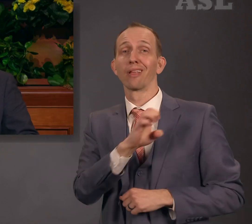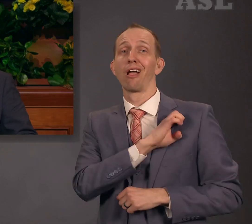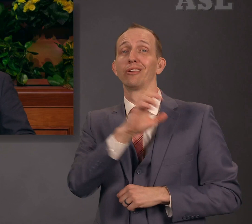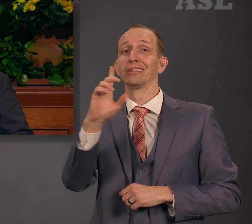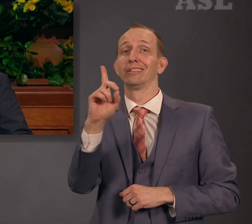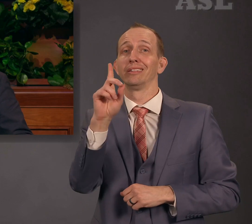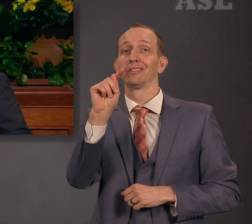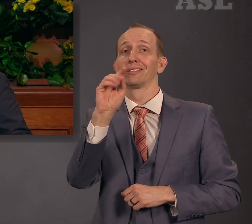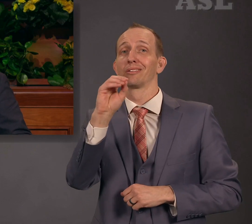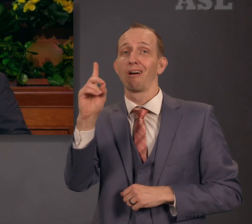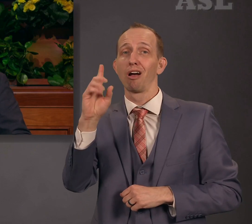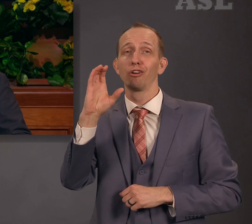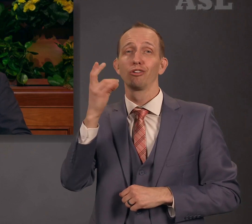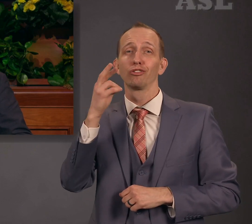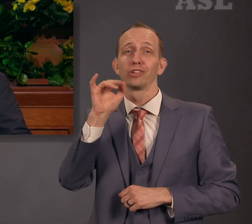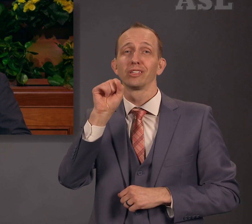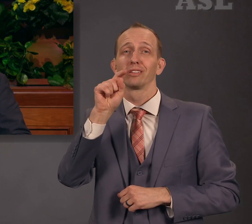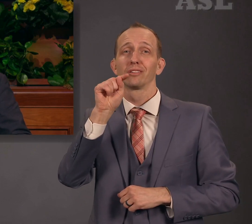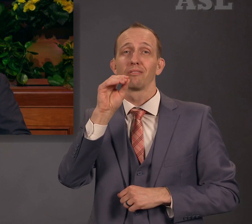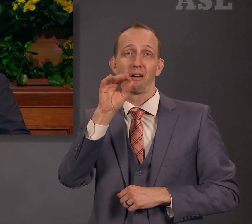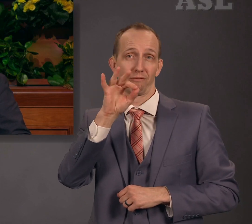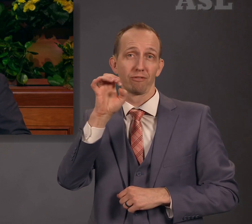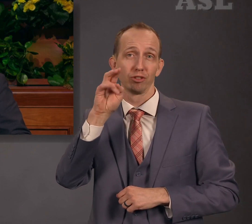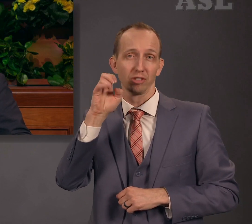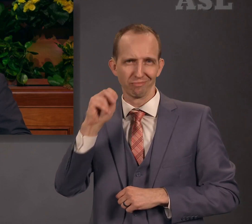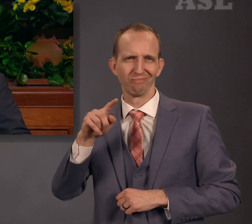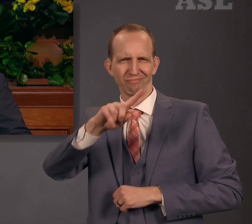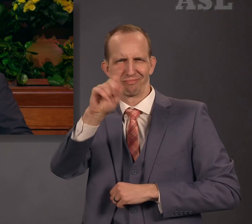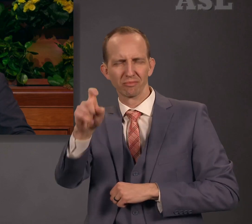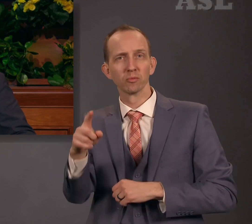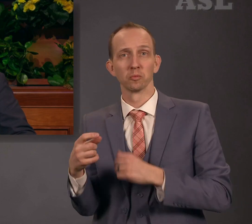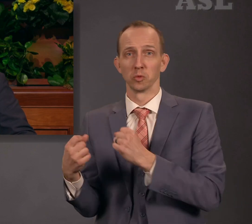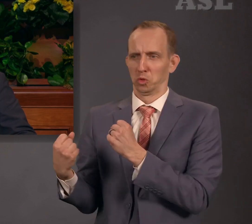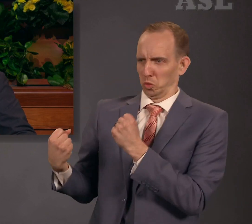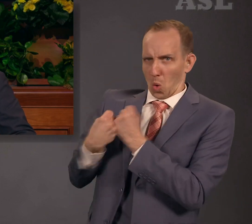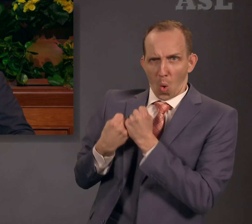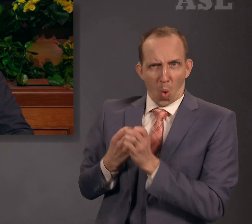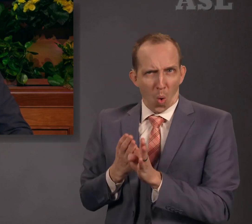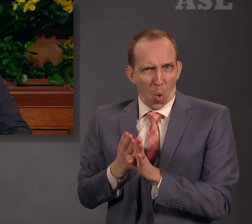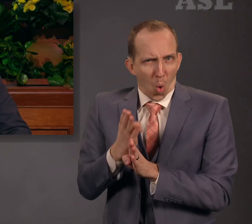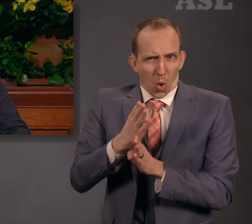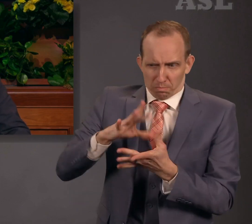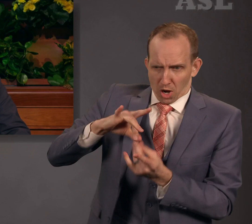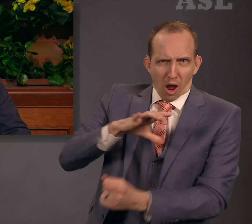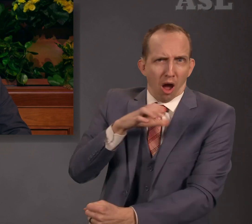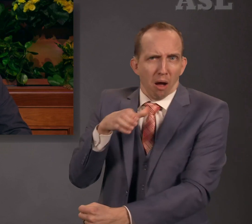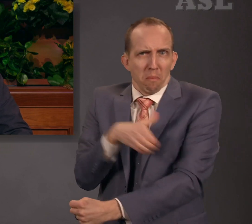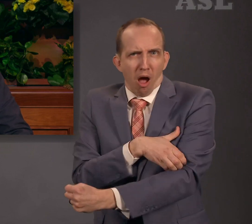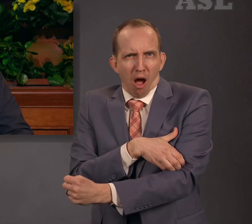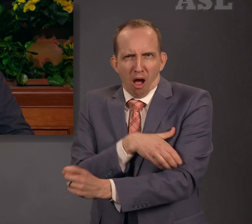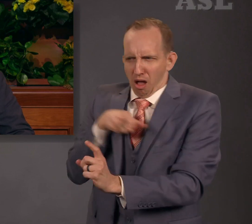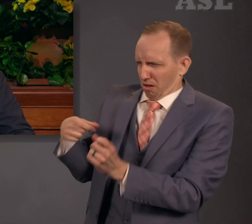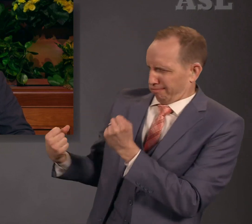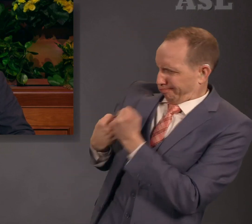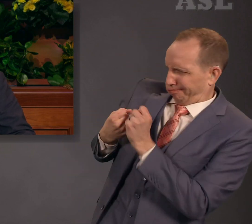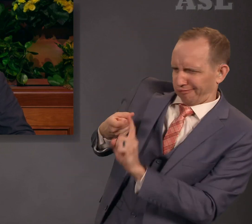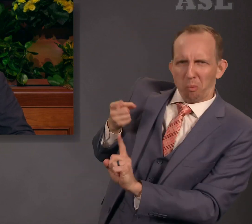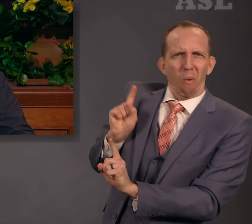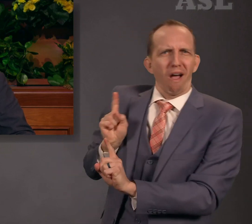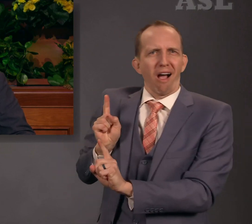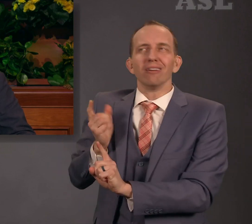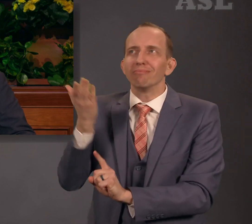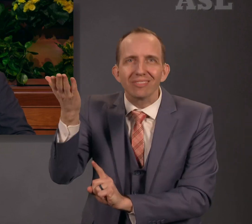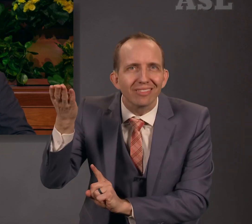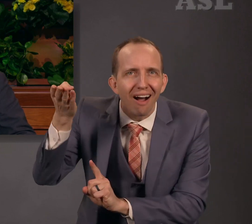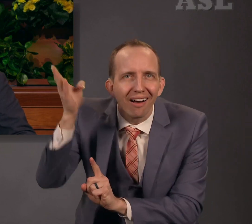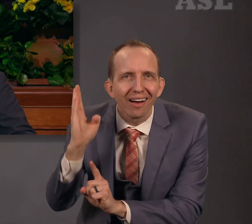Christofferson taught, "What is the source of our moral and spiritual power, and how do we obtain it? The source is God. Our access to that power